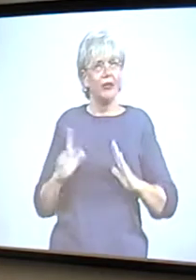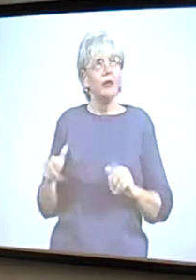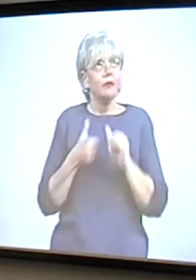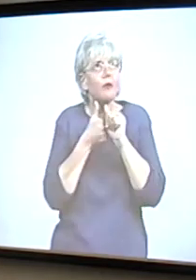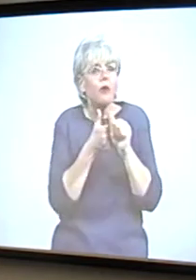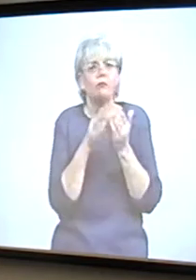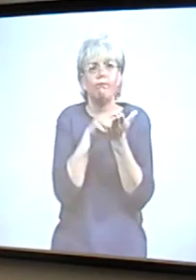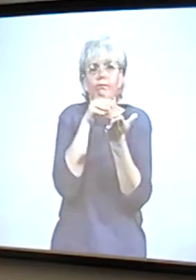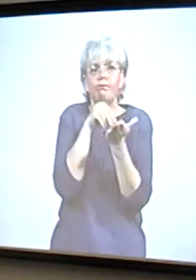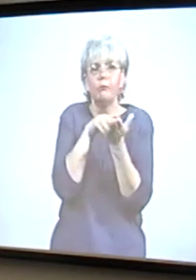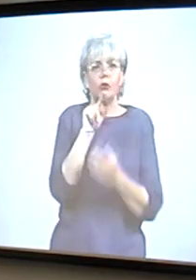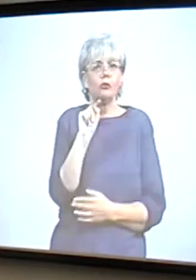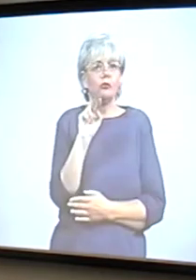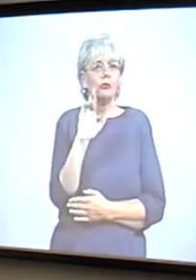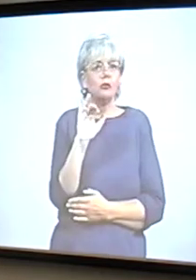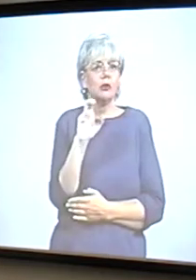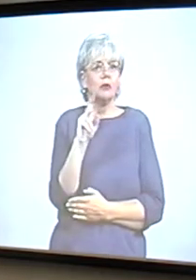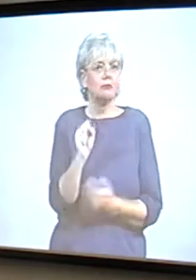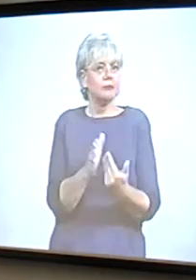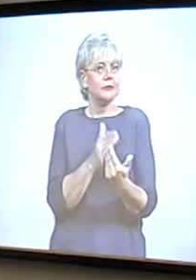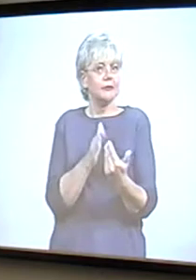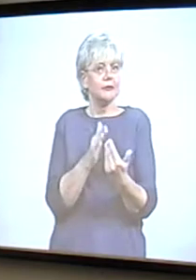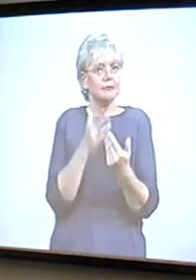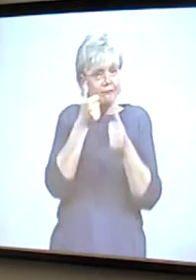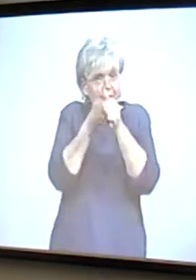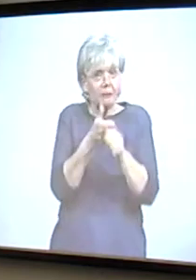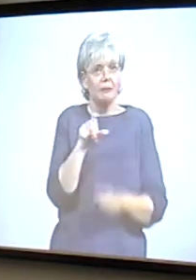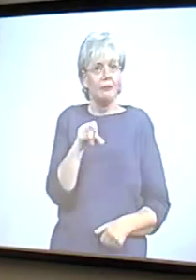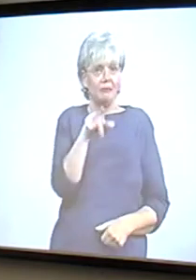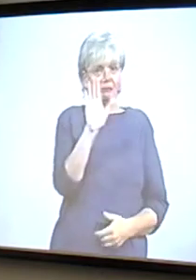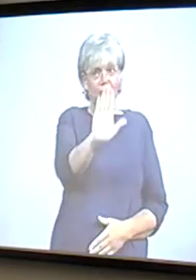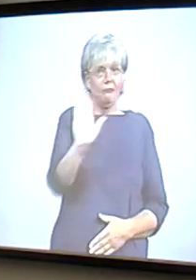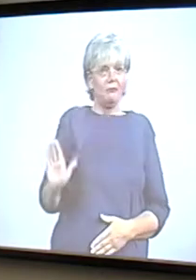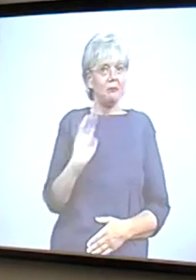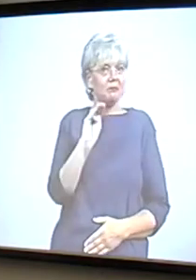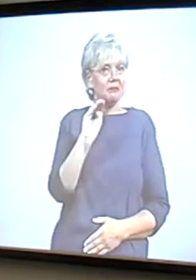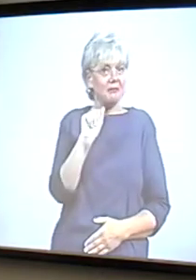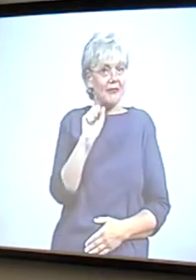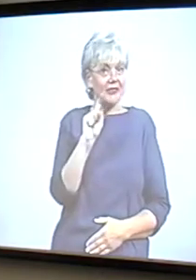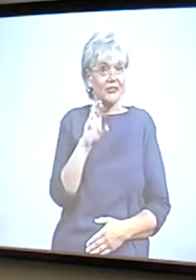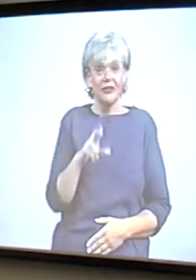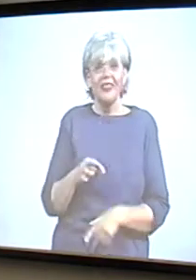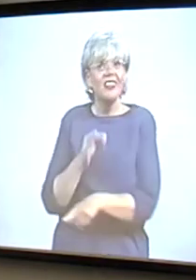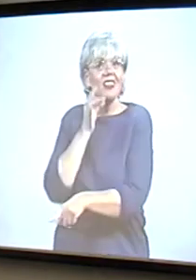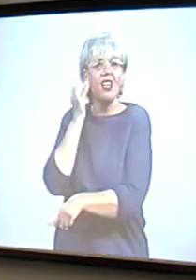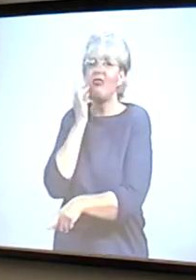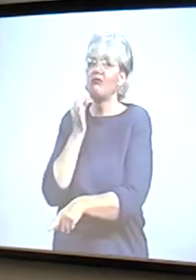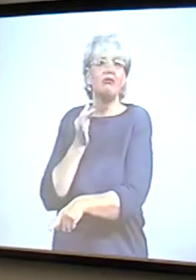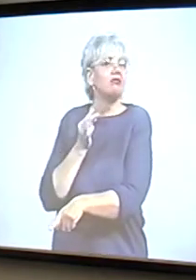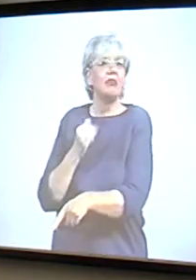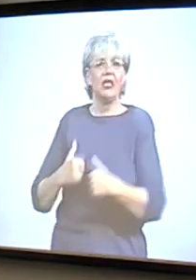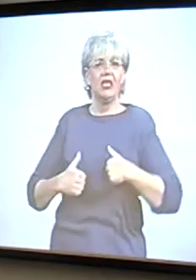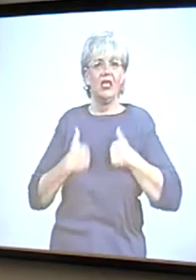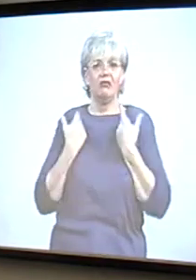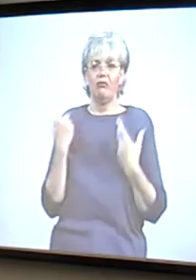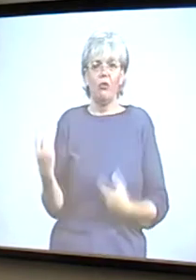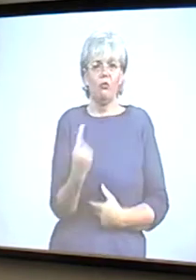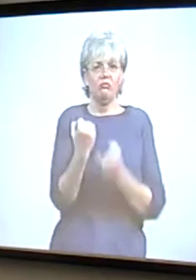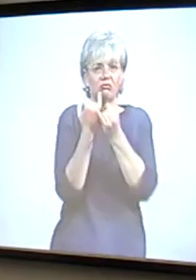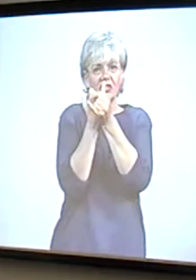So they see their owner as being a leader, and they learn, different tricks. They'll follow those tricks easily. But cats, they like to